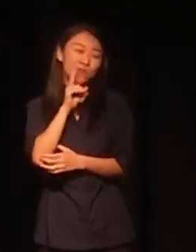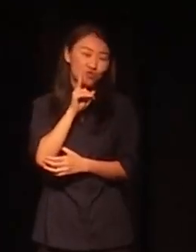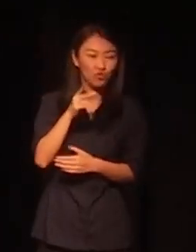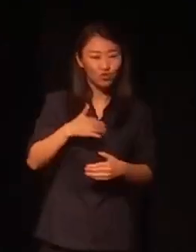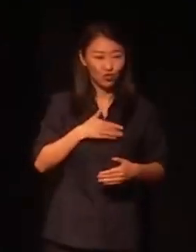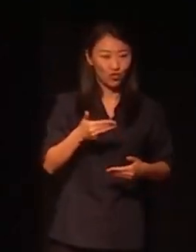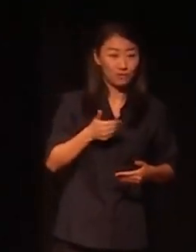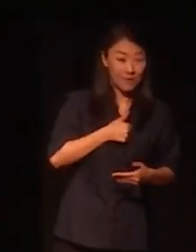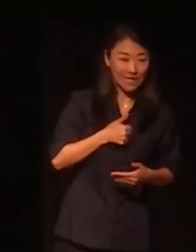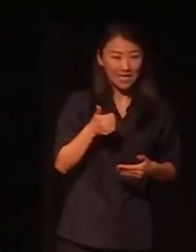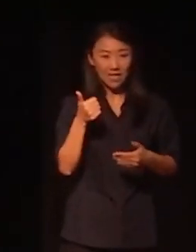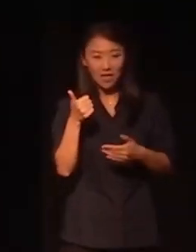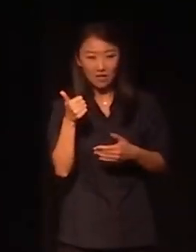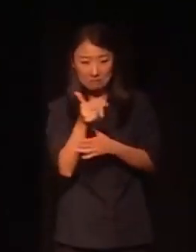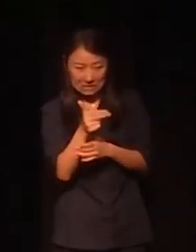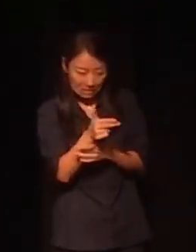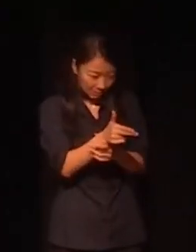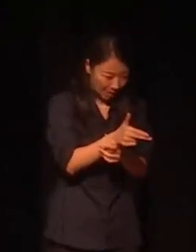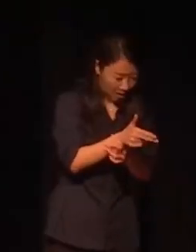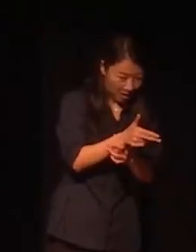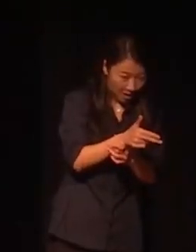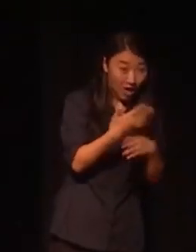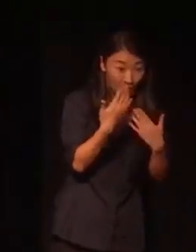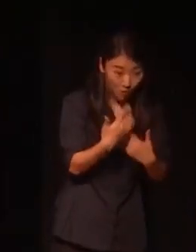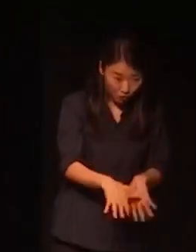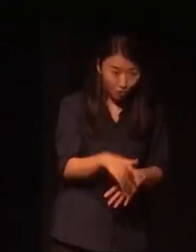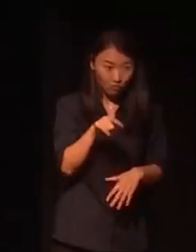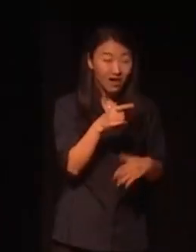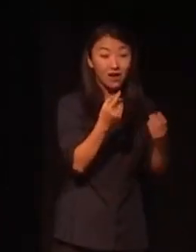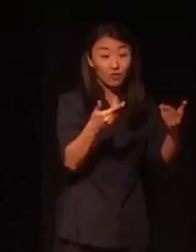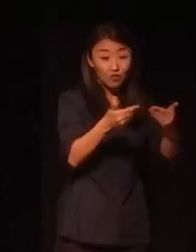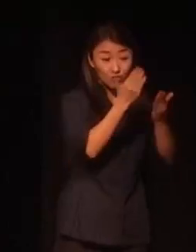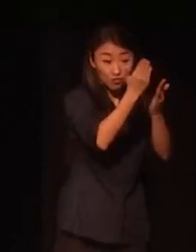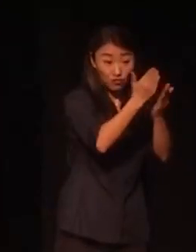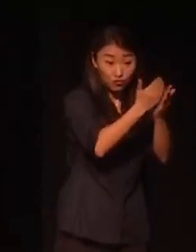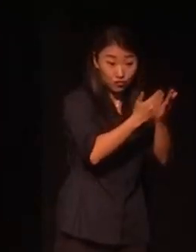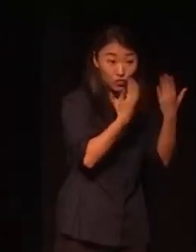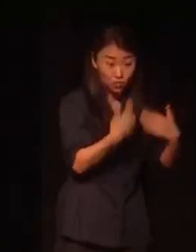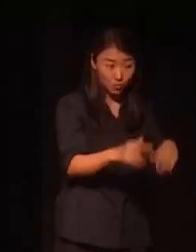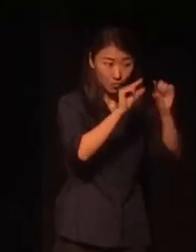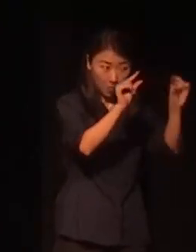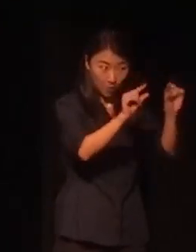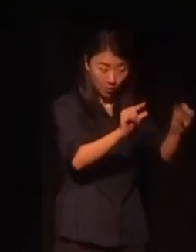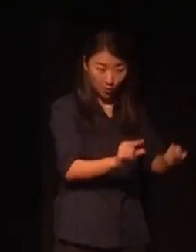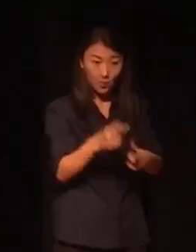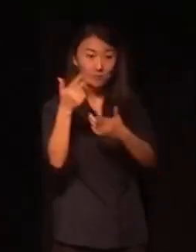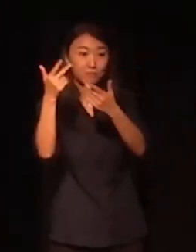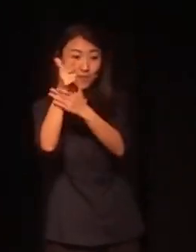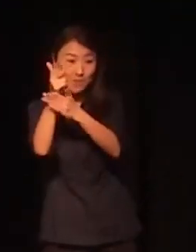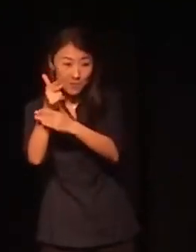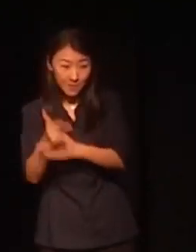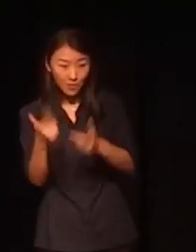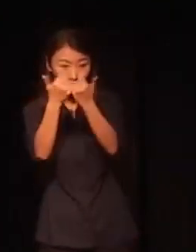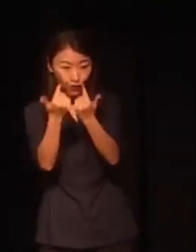prepare a video for the recipe in question, so the whole thing will be